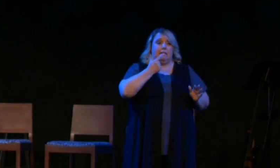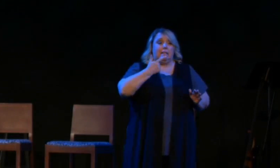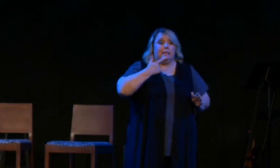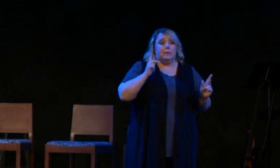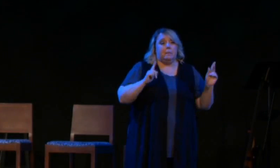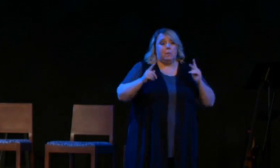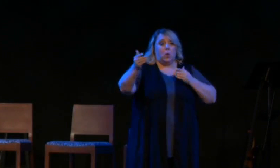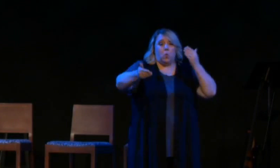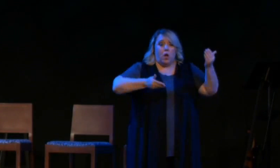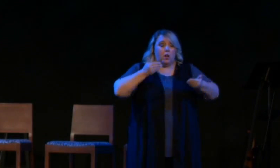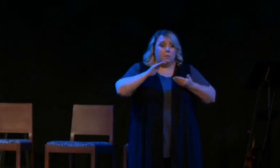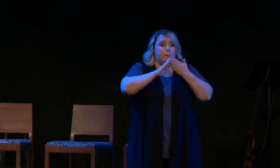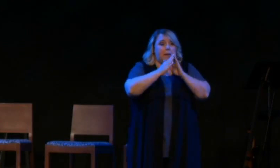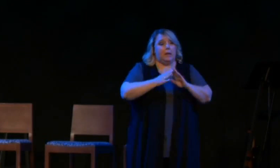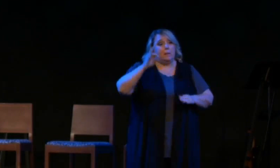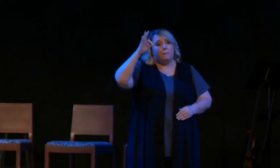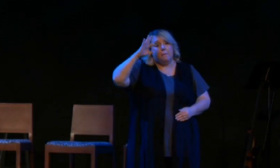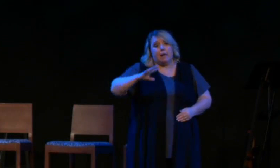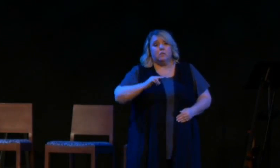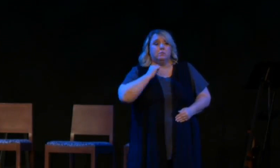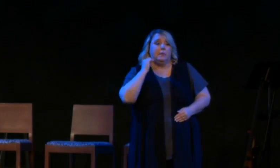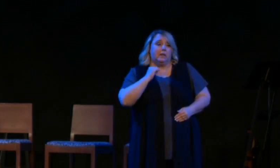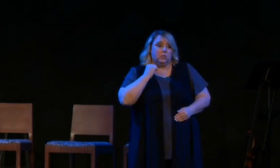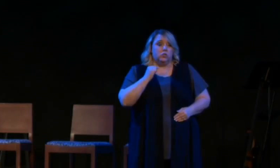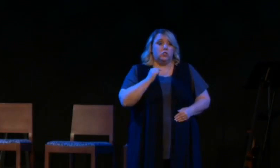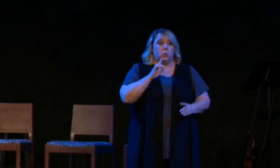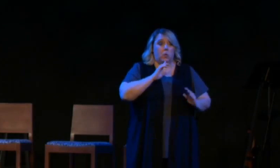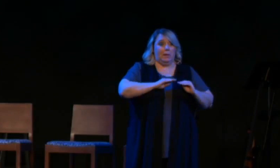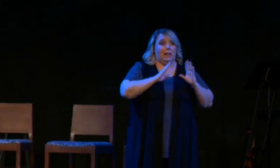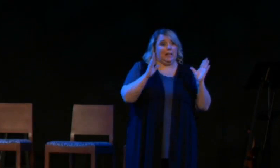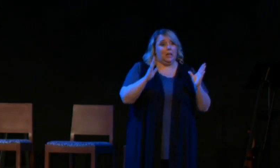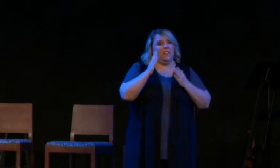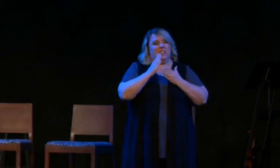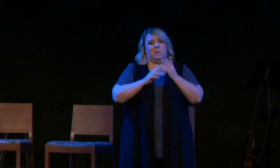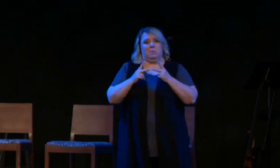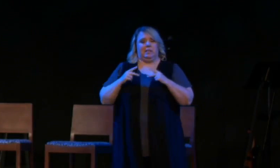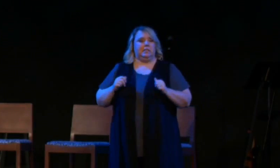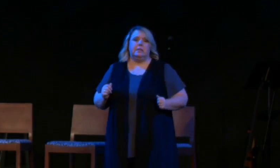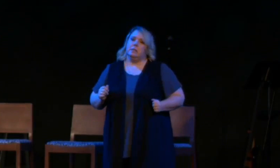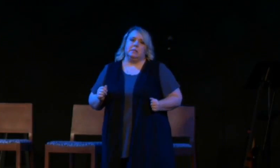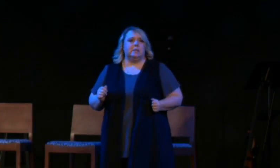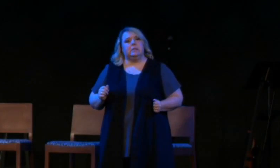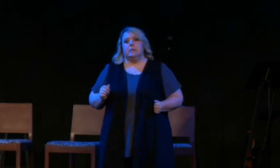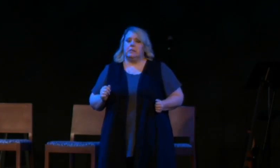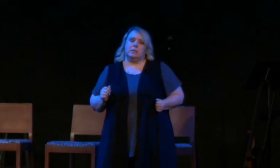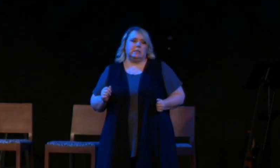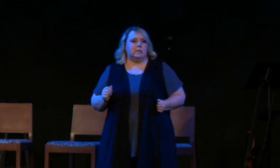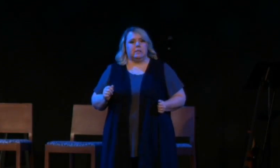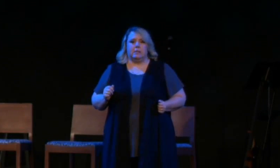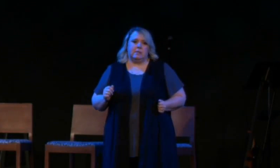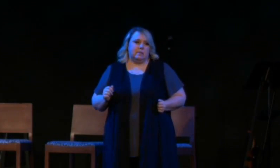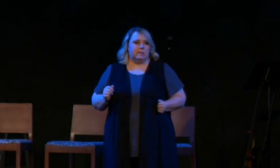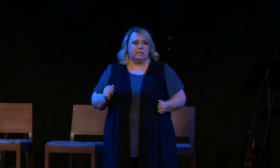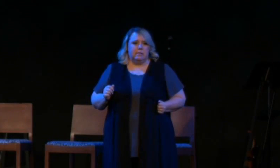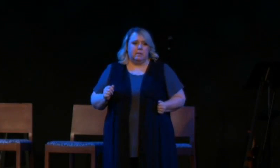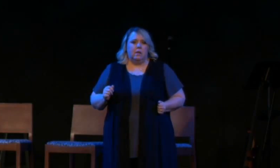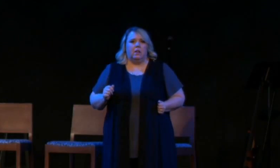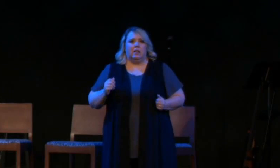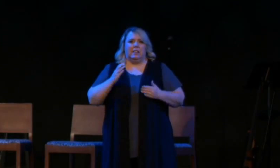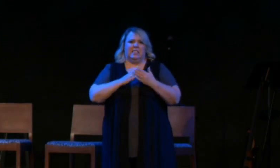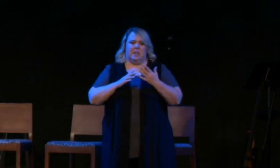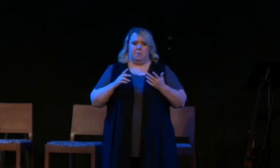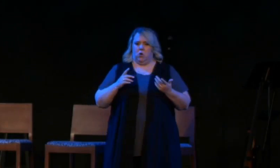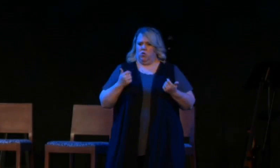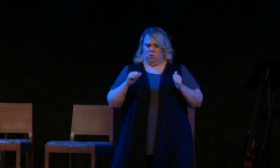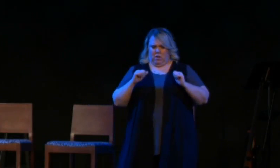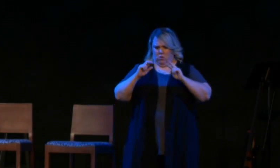to go through the ordination process, and that'll be really clear. There'll probably be some places that are clear that it's not, and there might be some places that are still figuring it